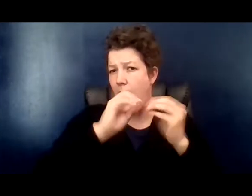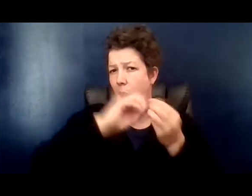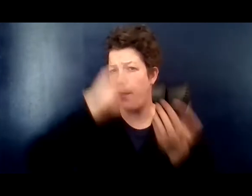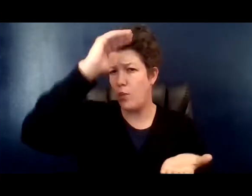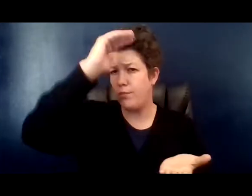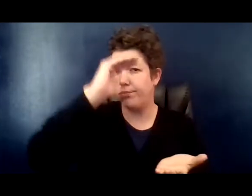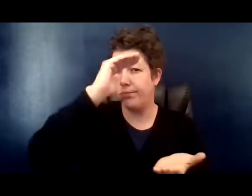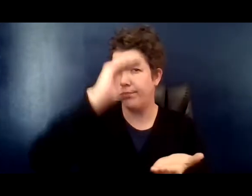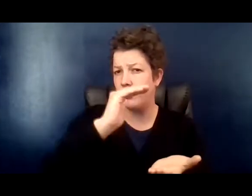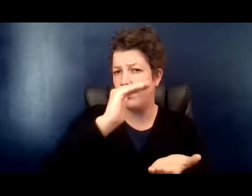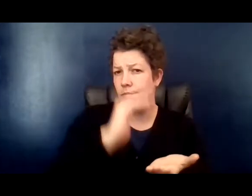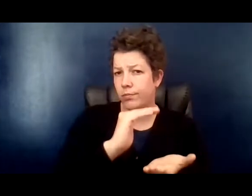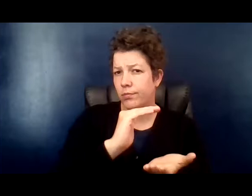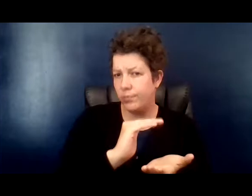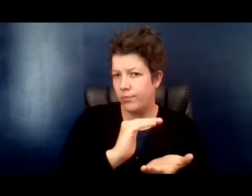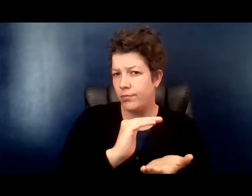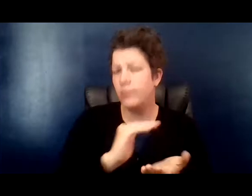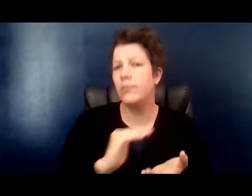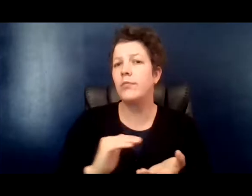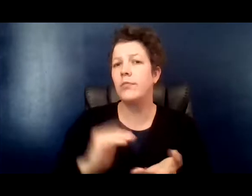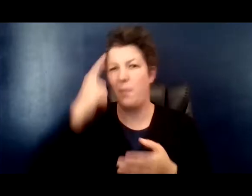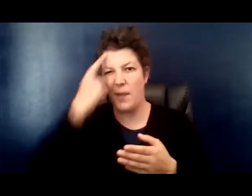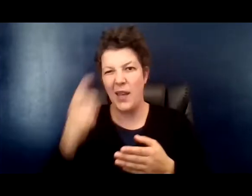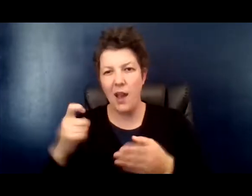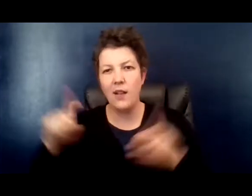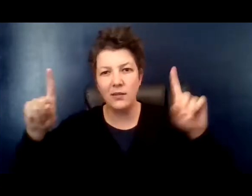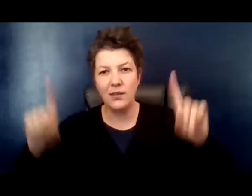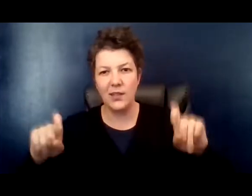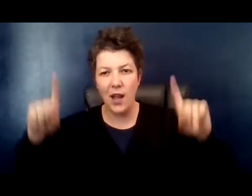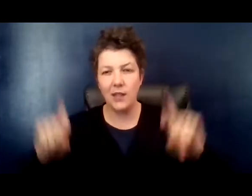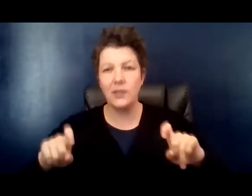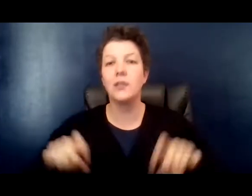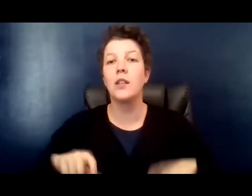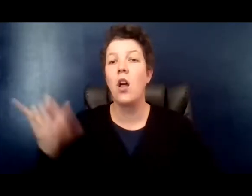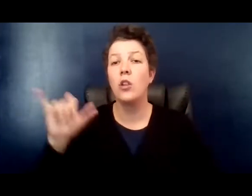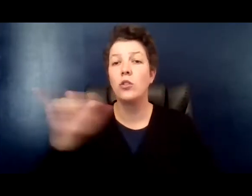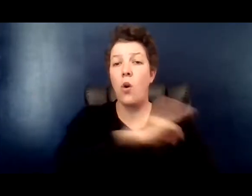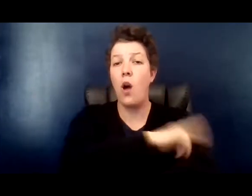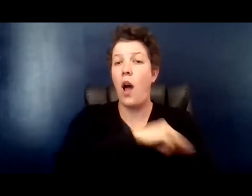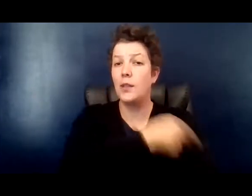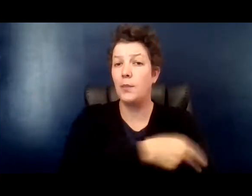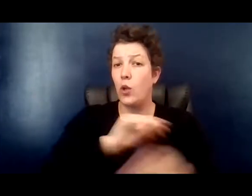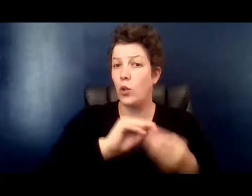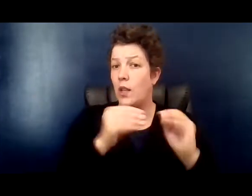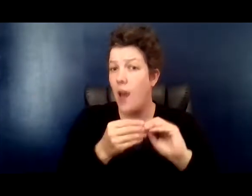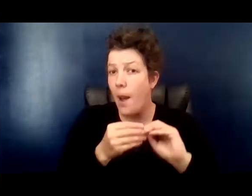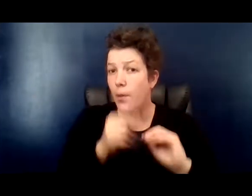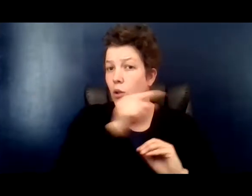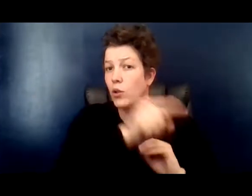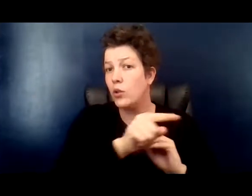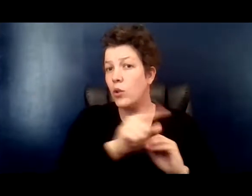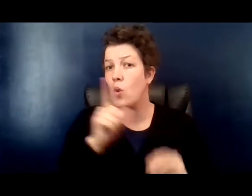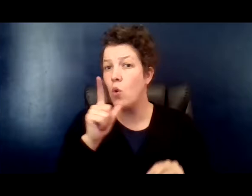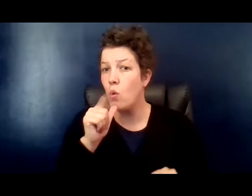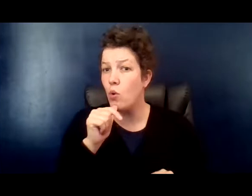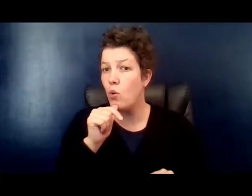consistent with the testing. It's been very consistent. And again, the numbers in the hospital are declining. The numbers of the people in